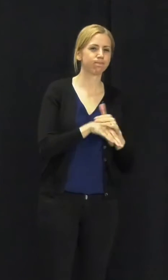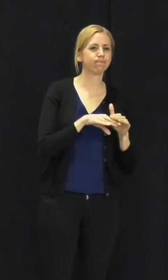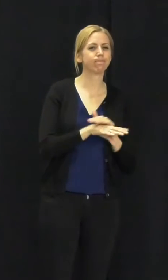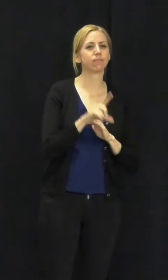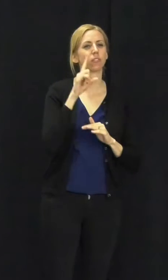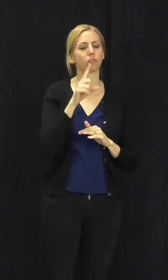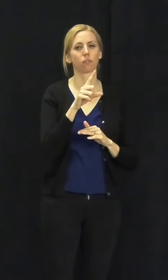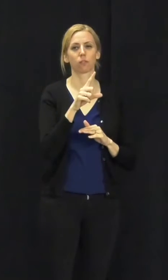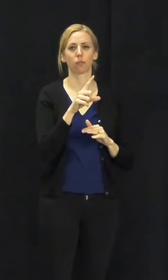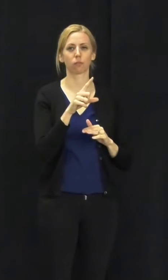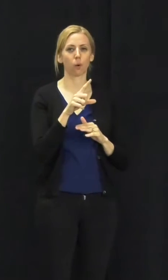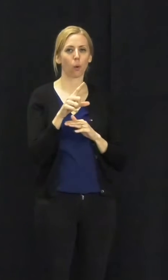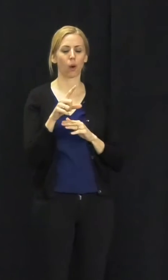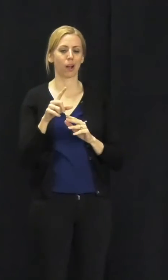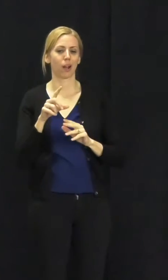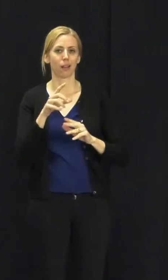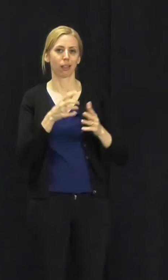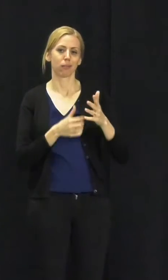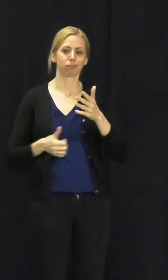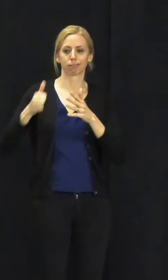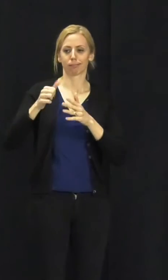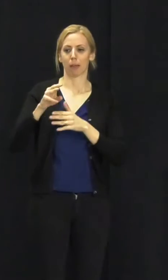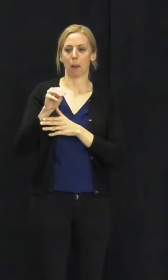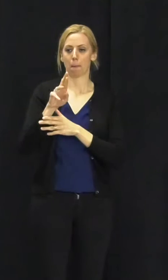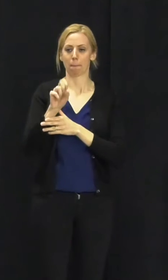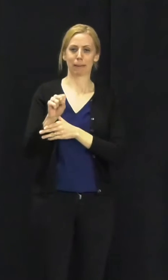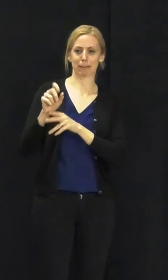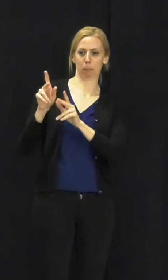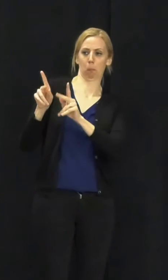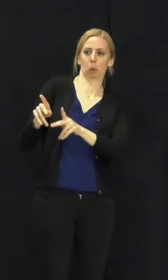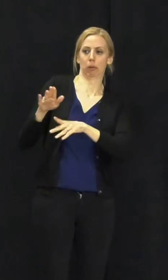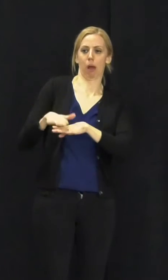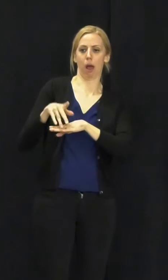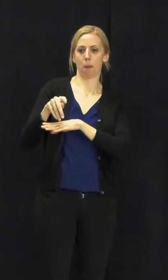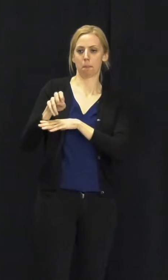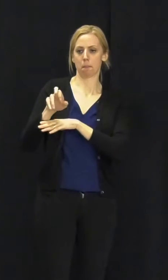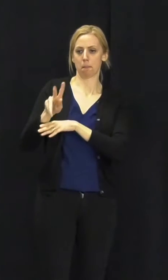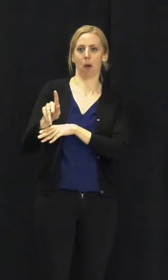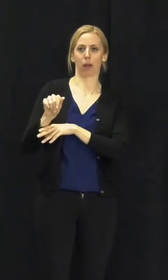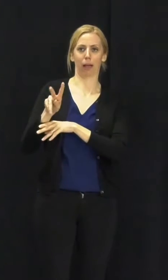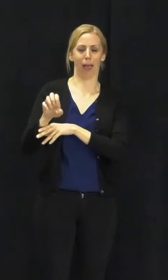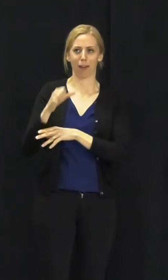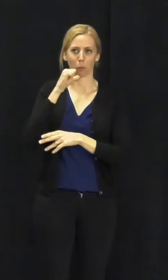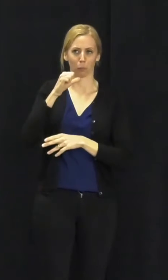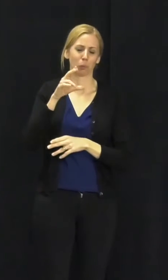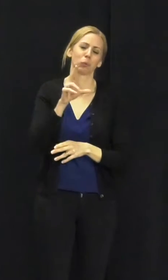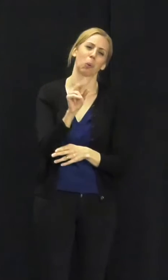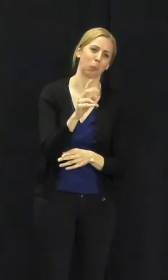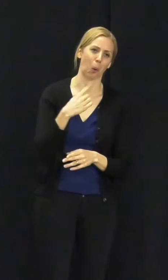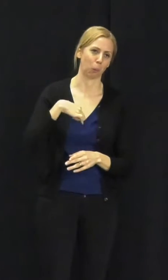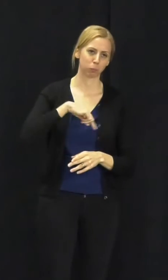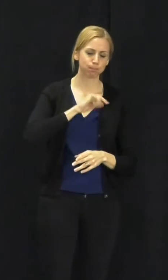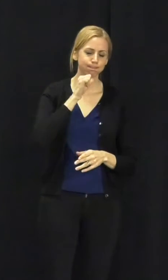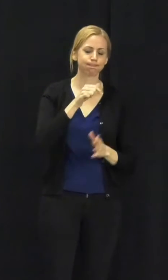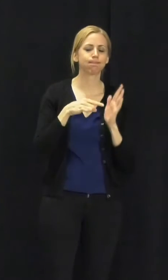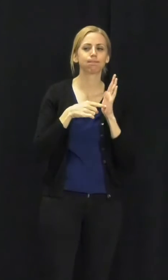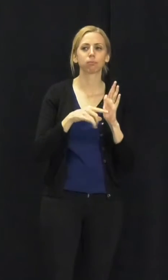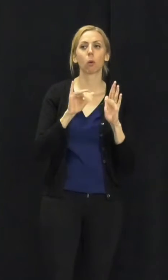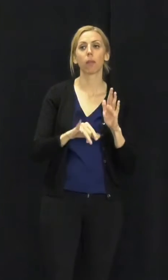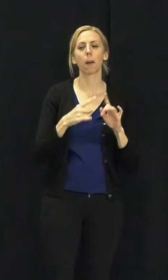particularly for dancers and dance organizations, because that was the focus of this study, but that's the case across the board. I also wanted to acknowledge that